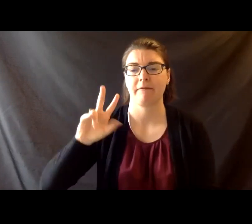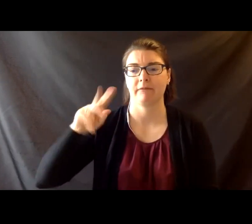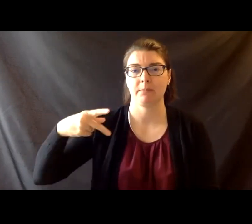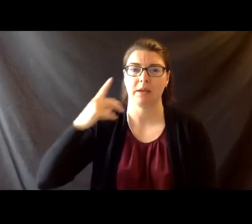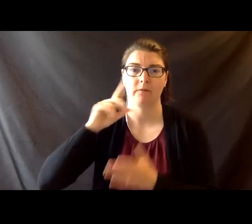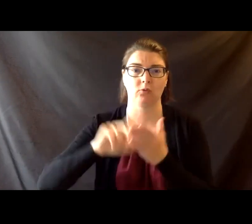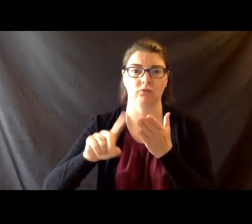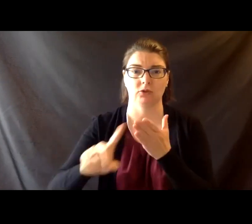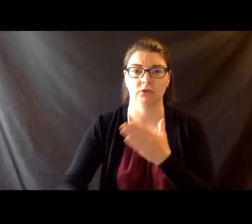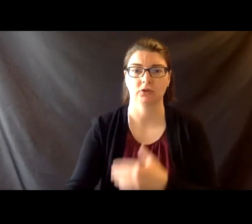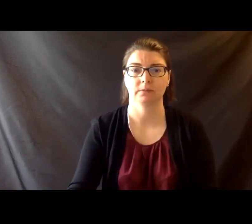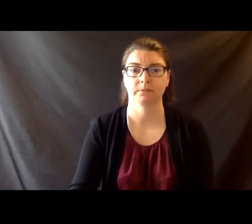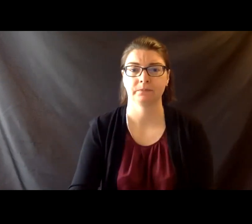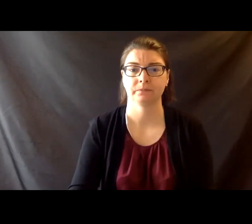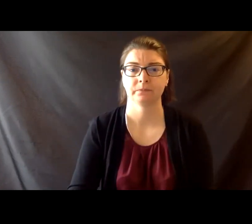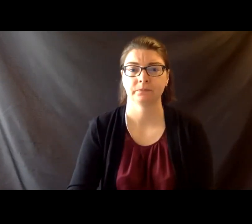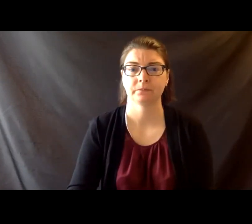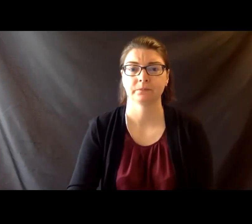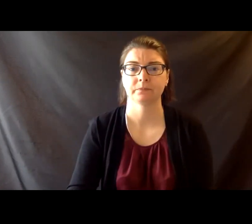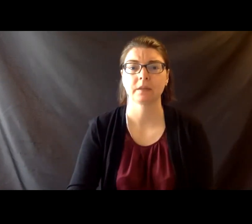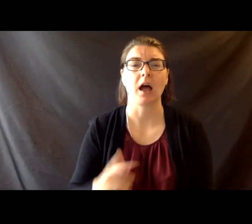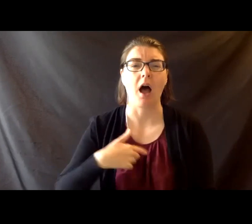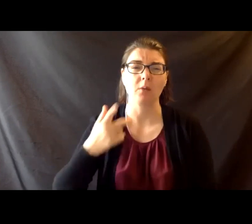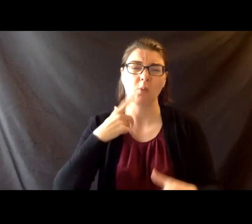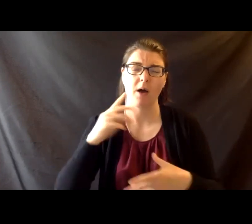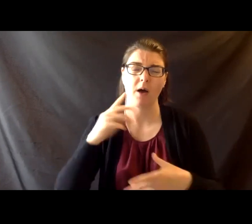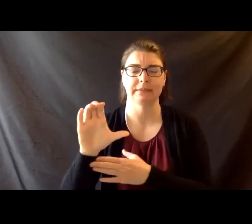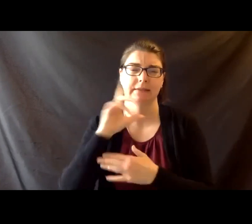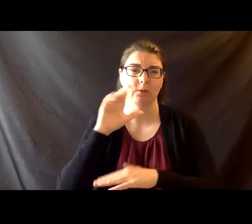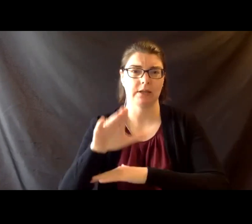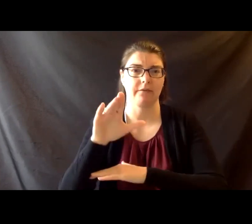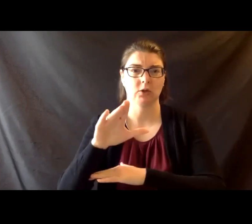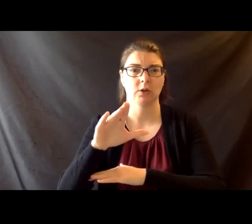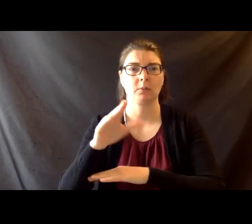this afternoon. To begin our celebration, I would like to turn our attention,